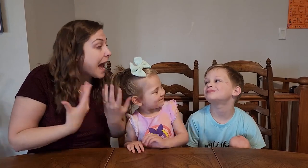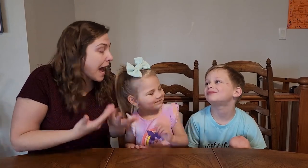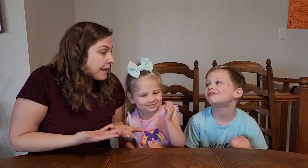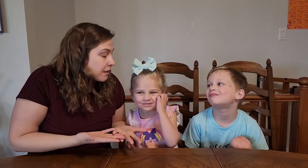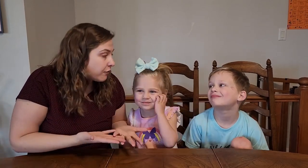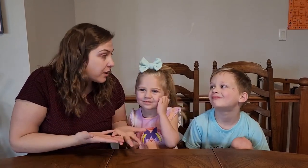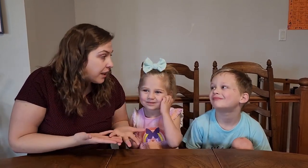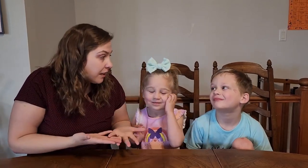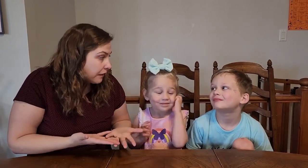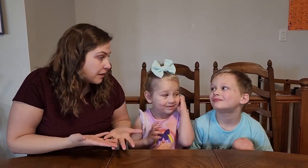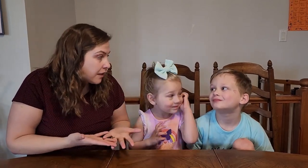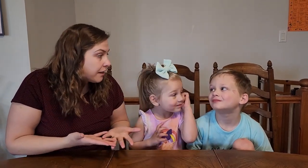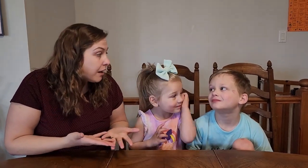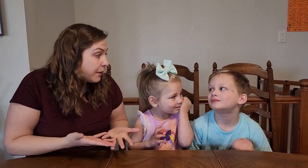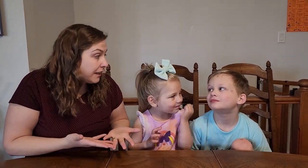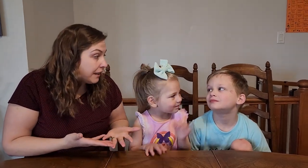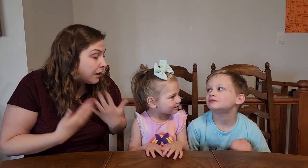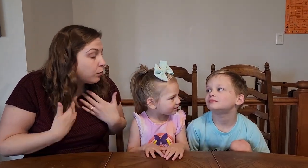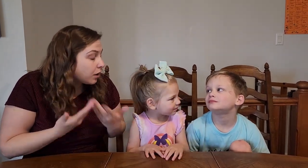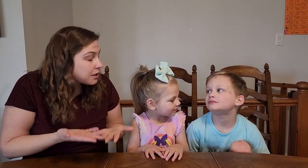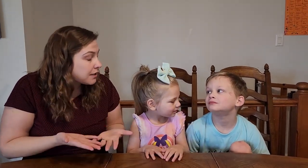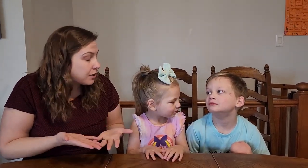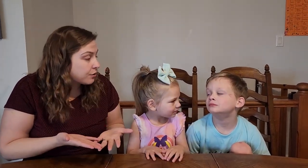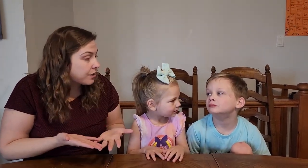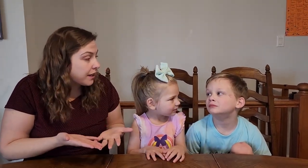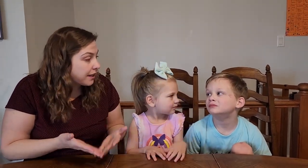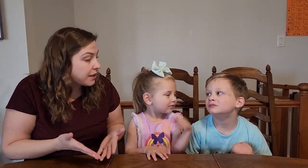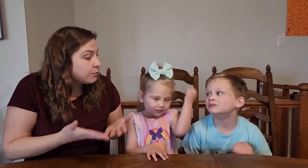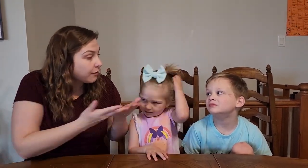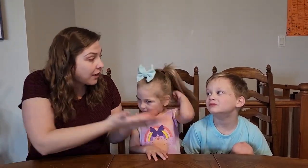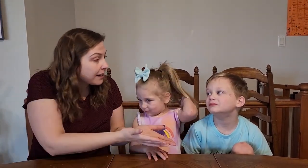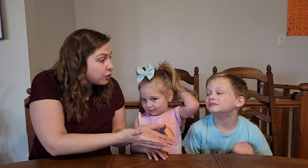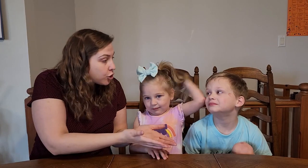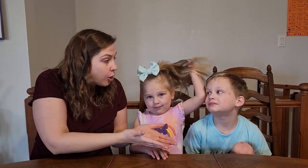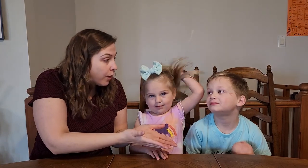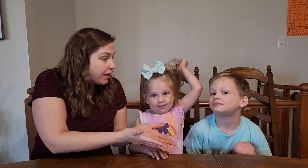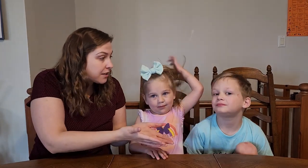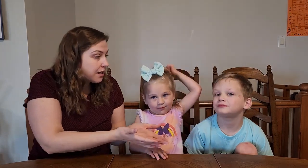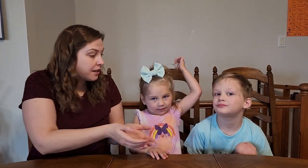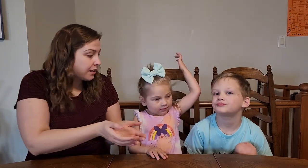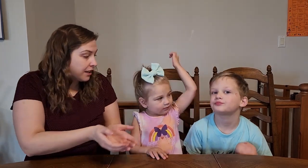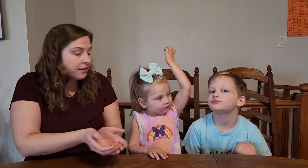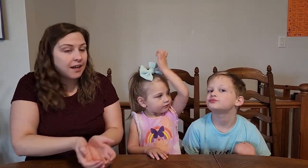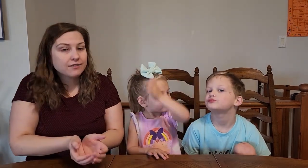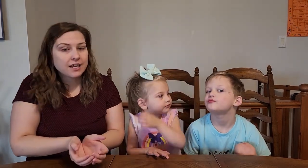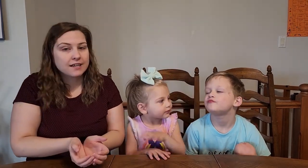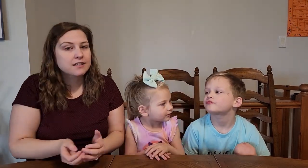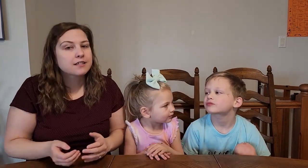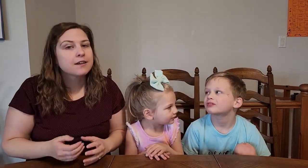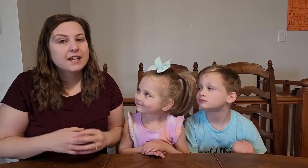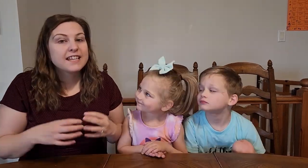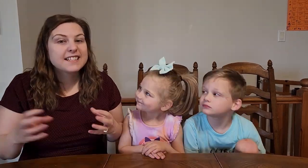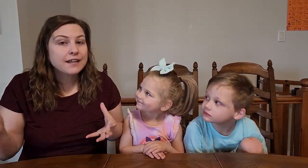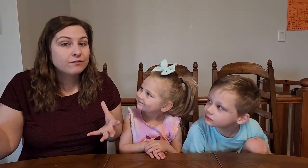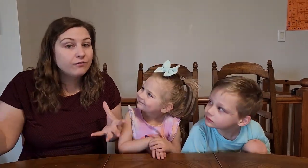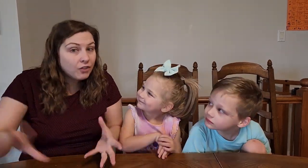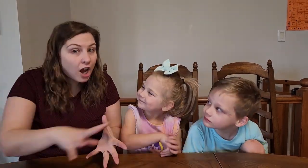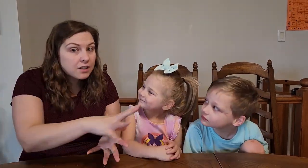ask for things that we need. He wants to so that he can provide and show us that he loves us. He sent flocks